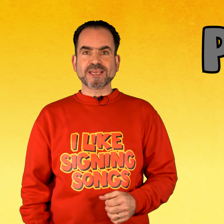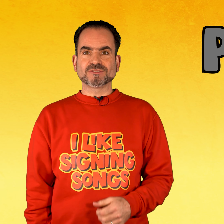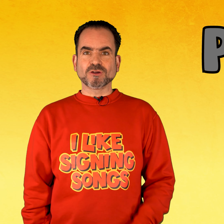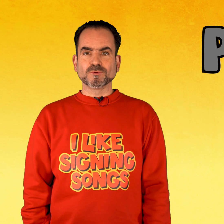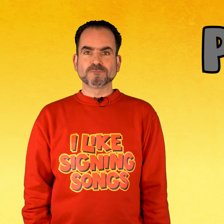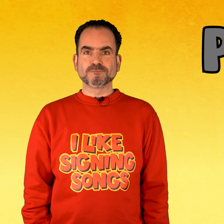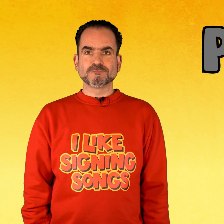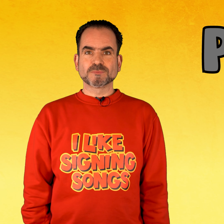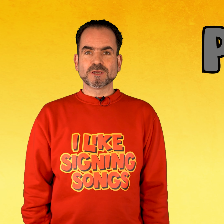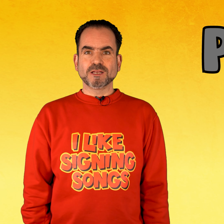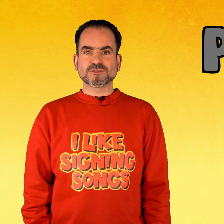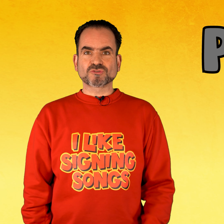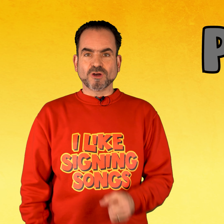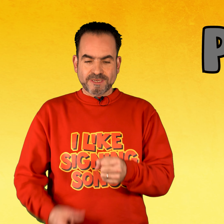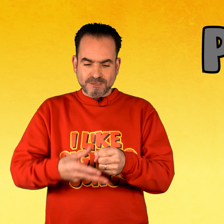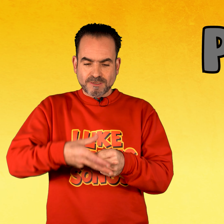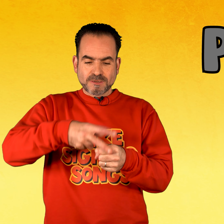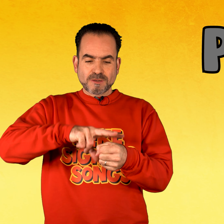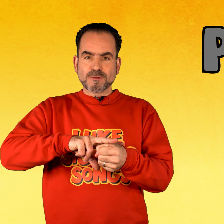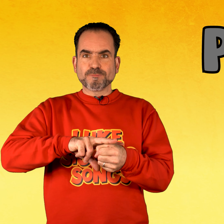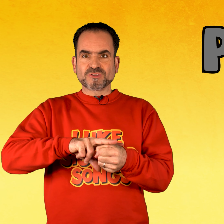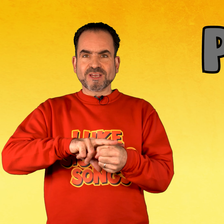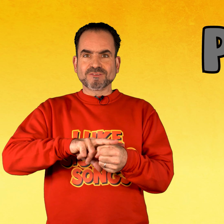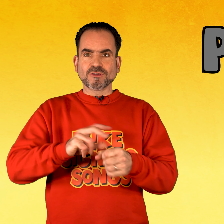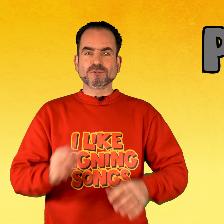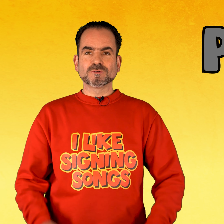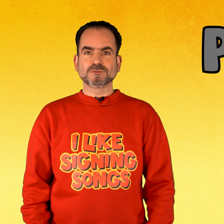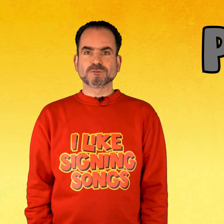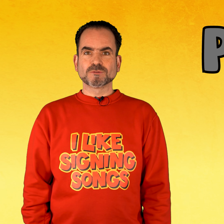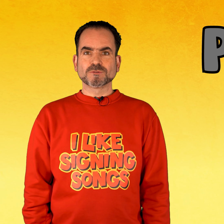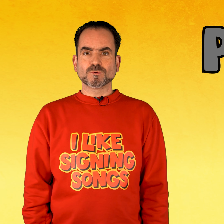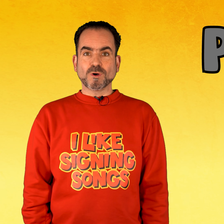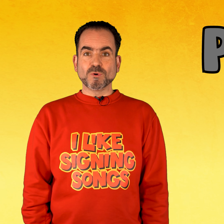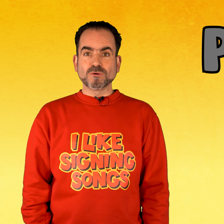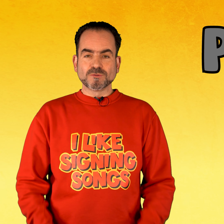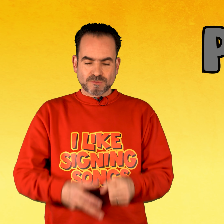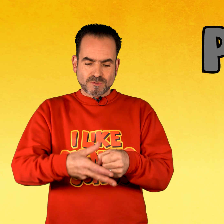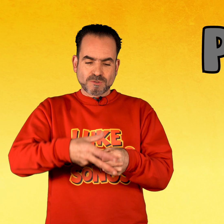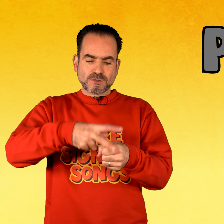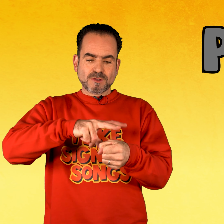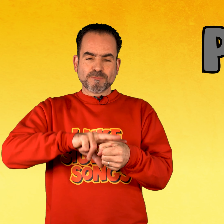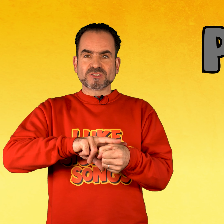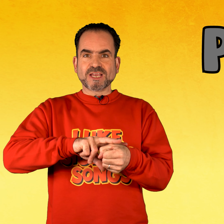potato. Let's try potato. One more,